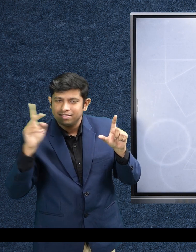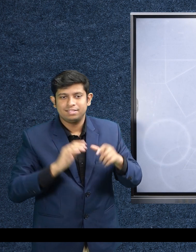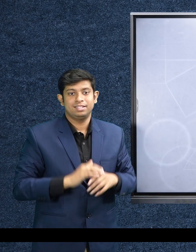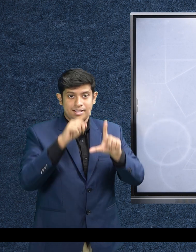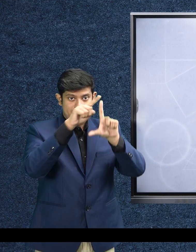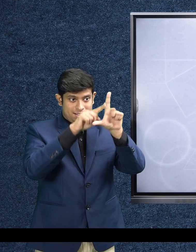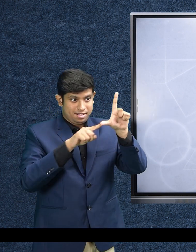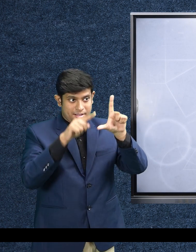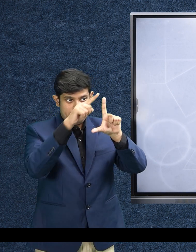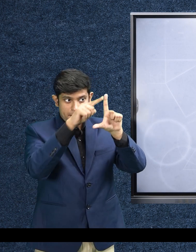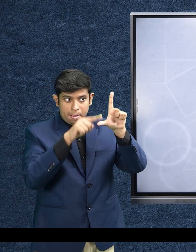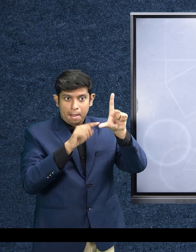trigonometry.